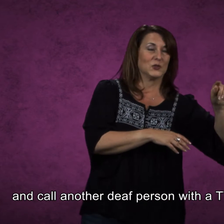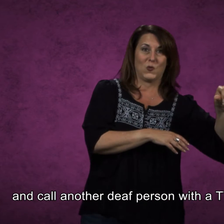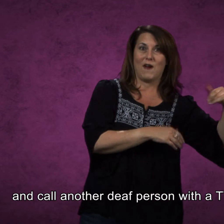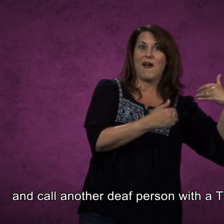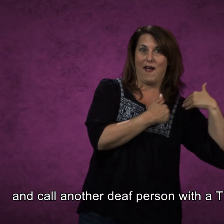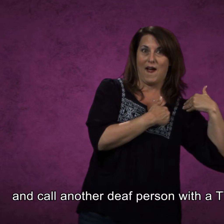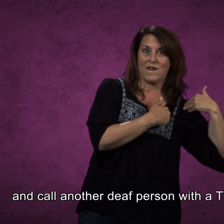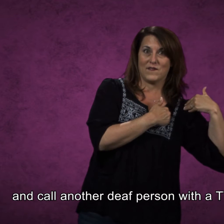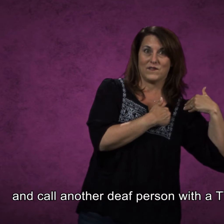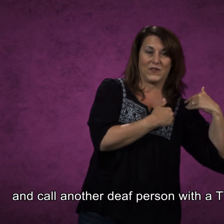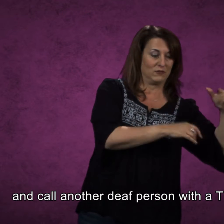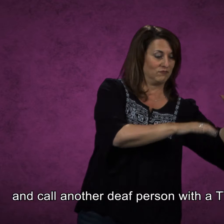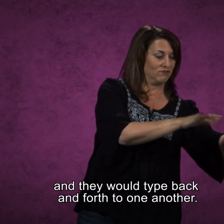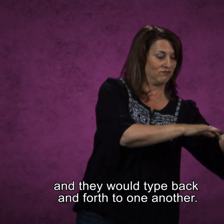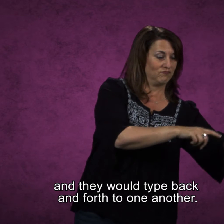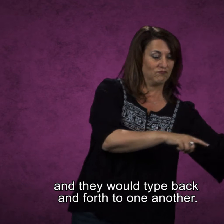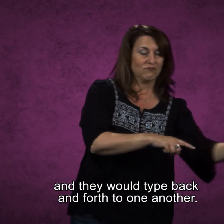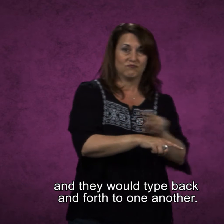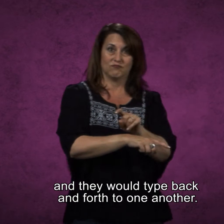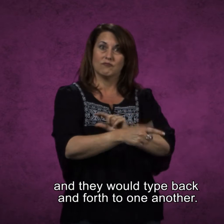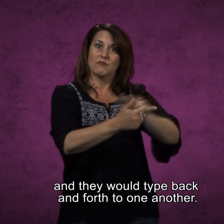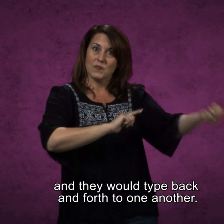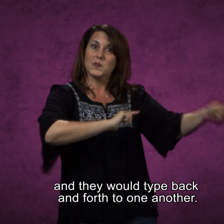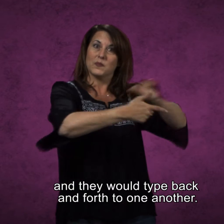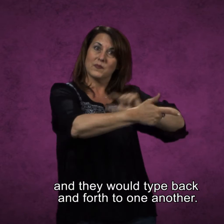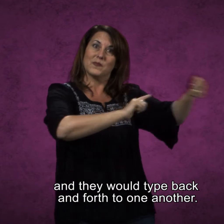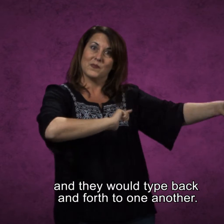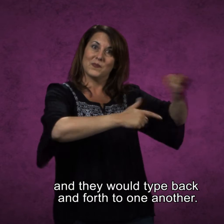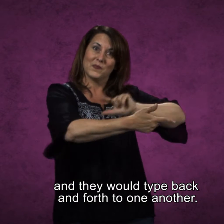TTY, and they would type back and forth to one another.